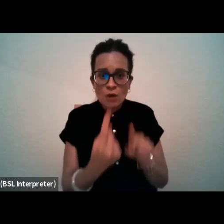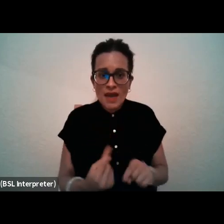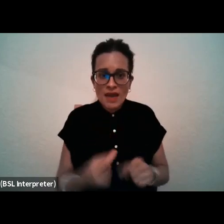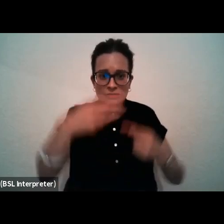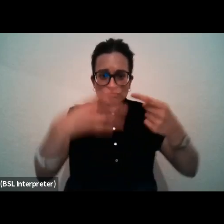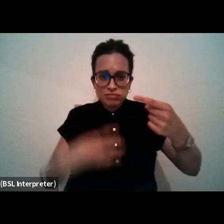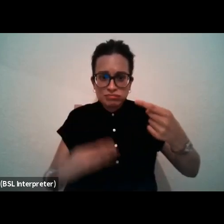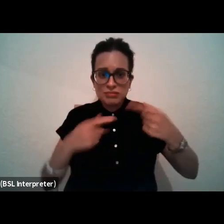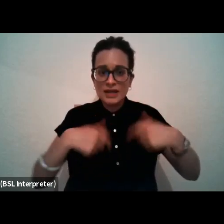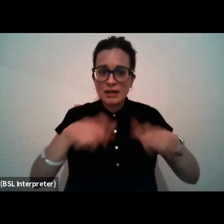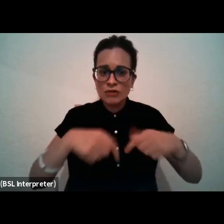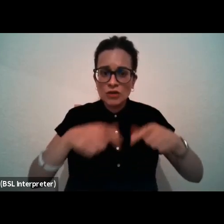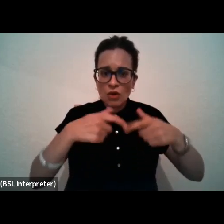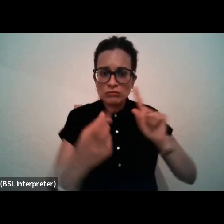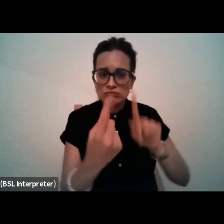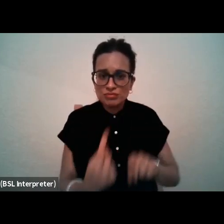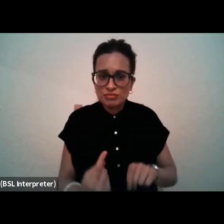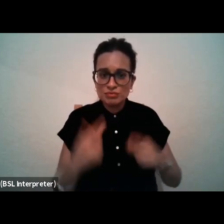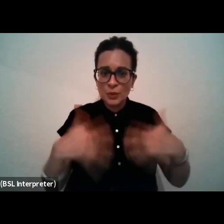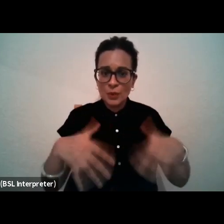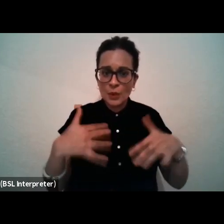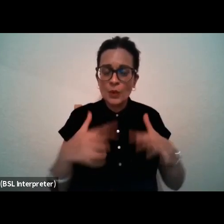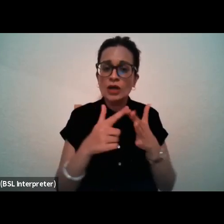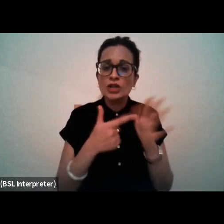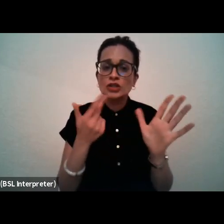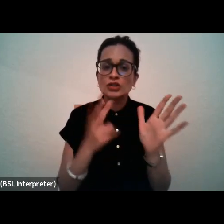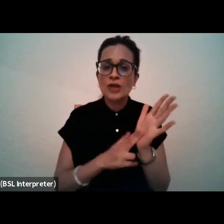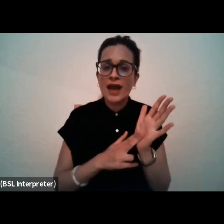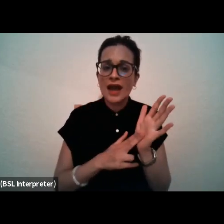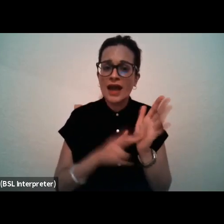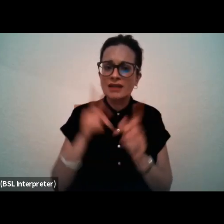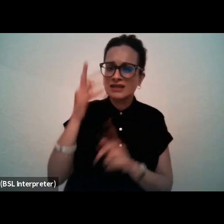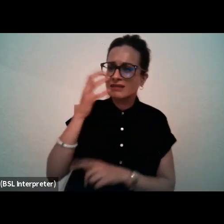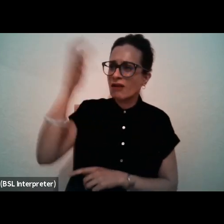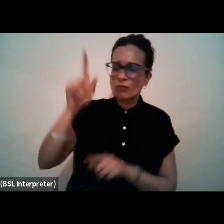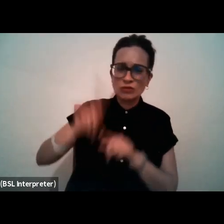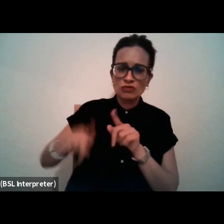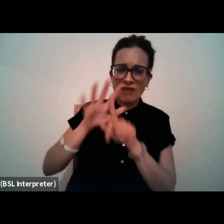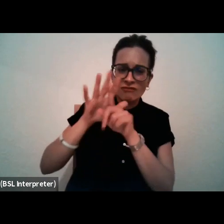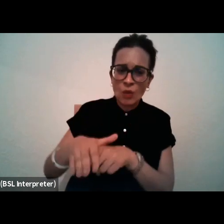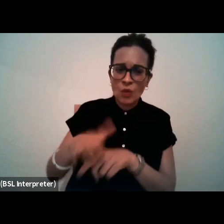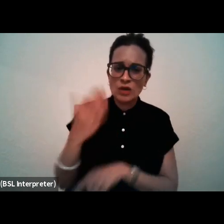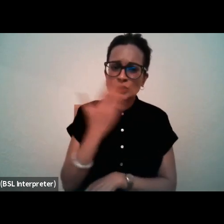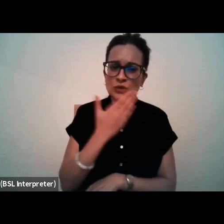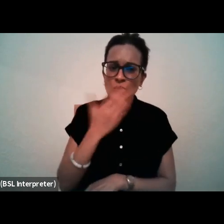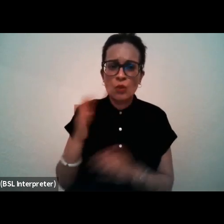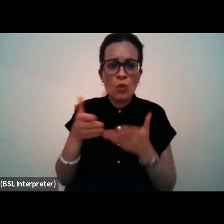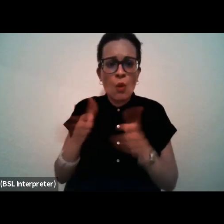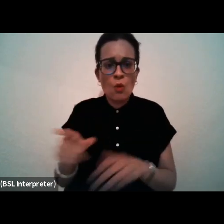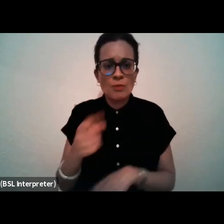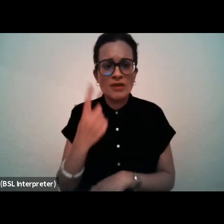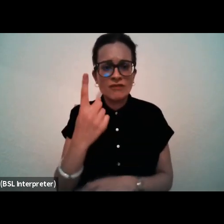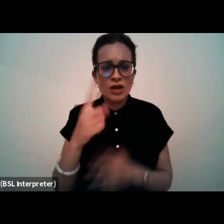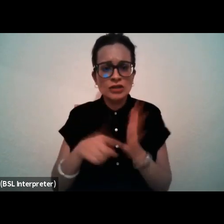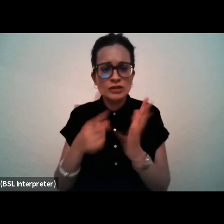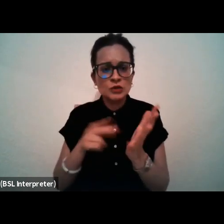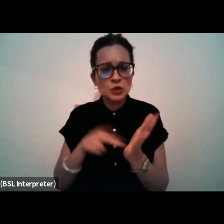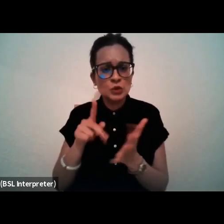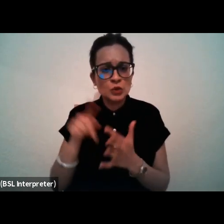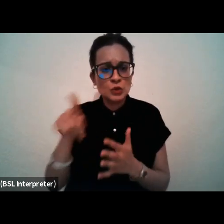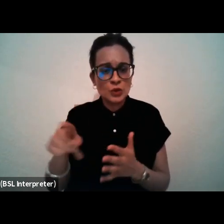coming in. So Jan says that the government is trying to force schools to open on the 1st of June, and